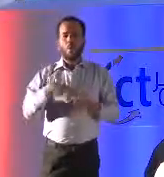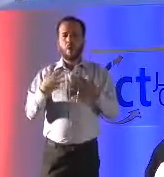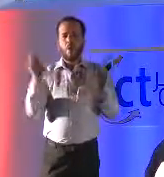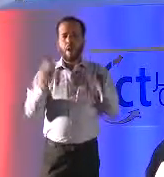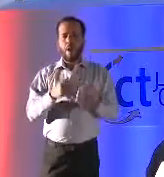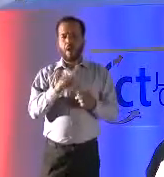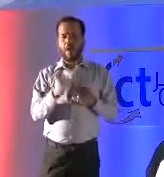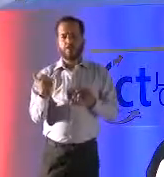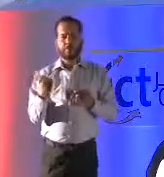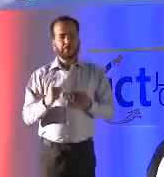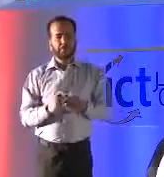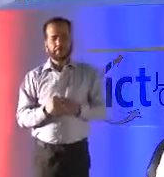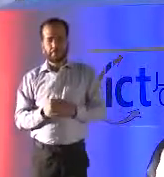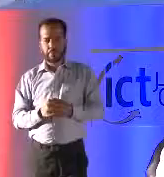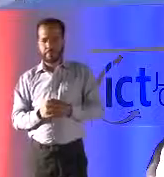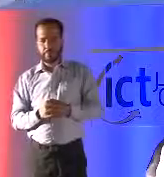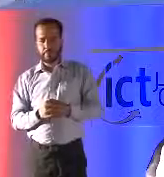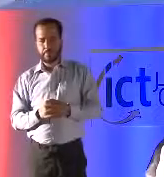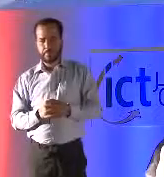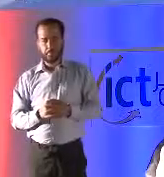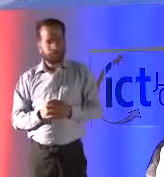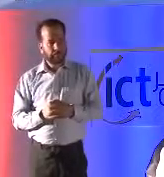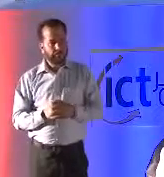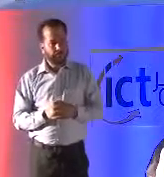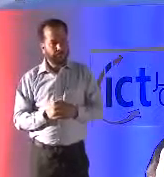Well, you know, we heard the